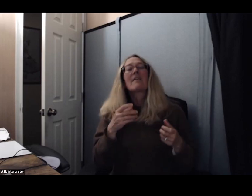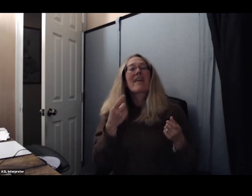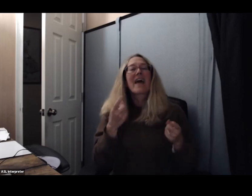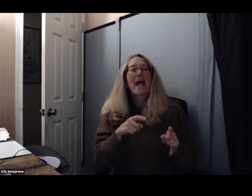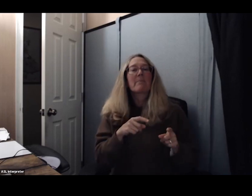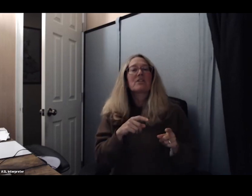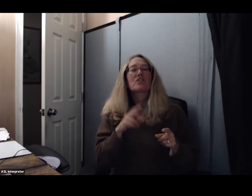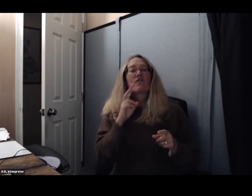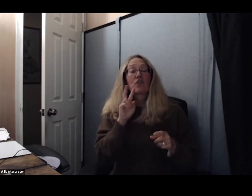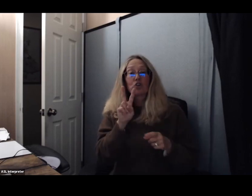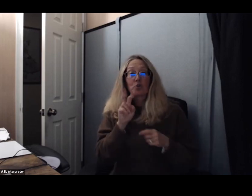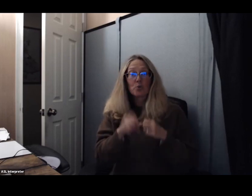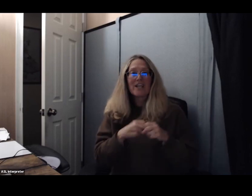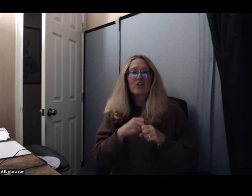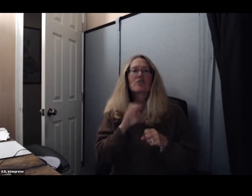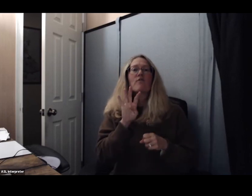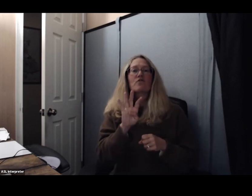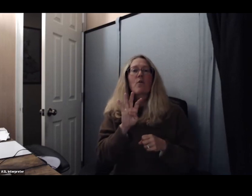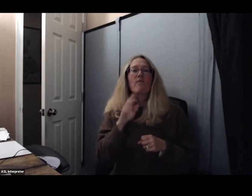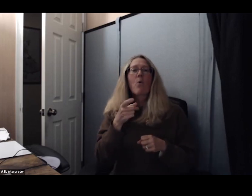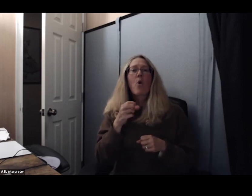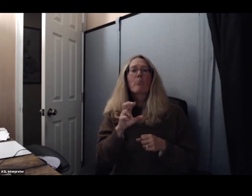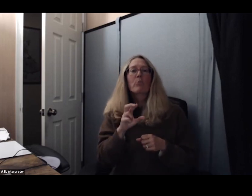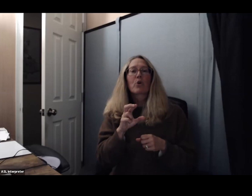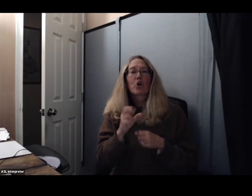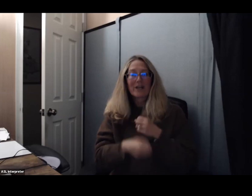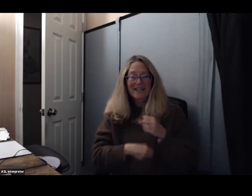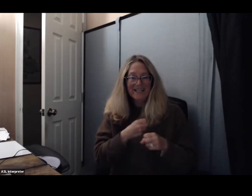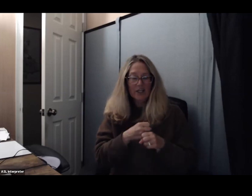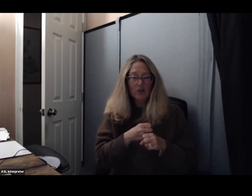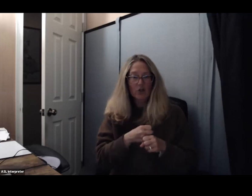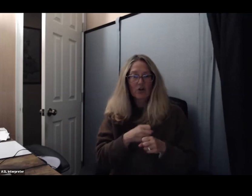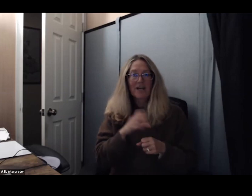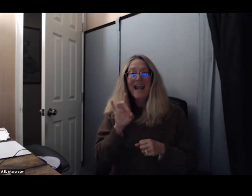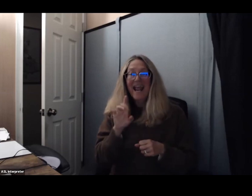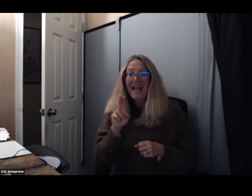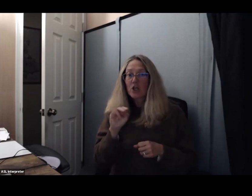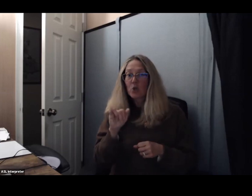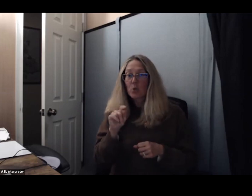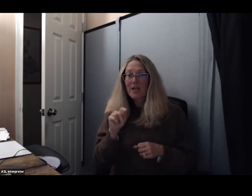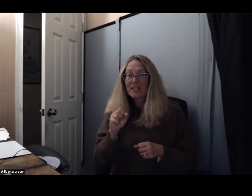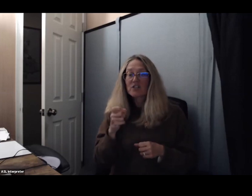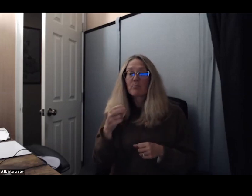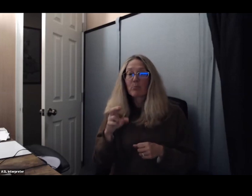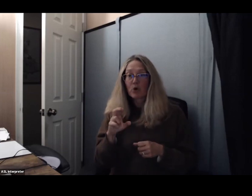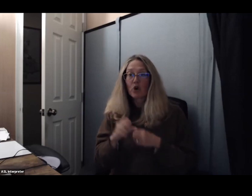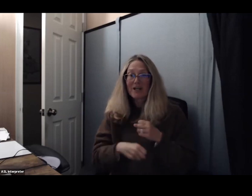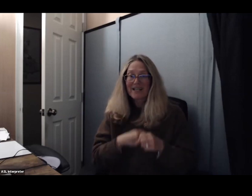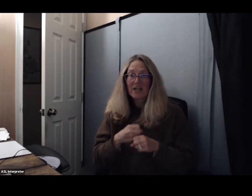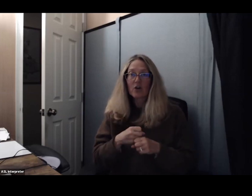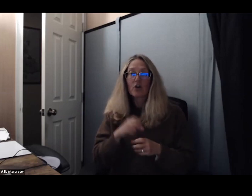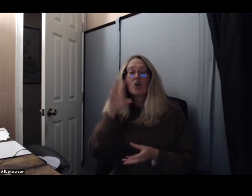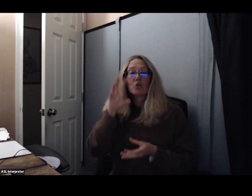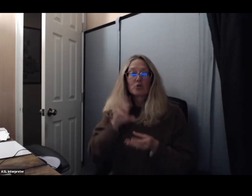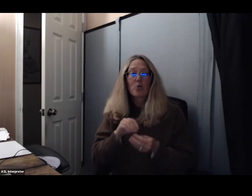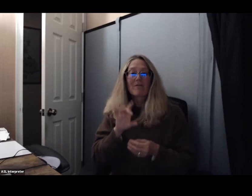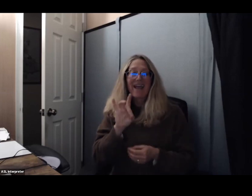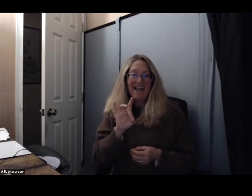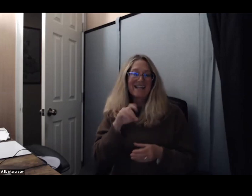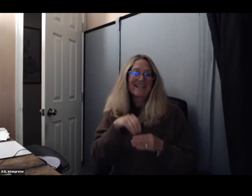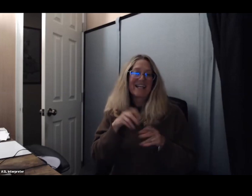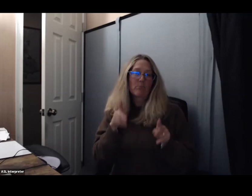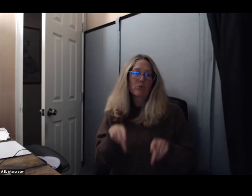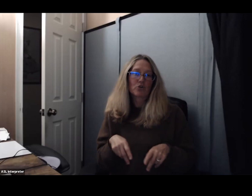course of 2 years, so 4 per year. 8 units, 4 per year, so there's 8 total in person.